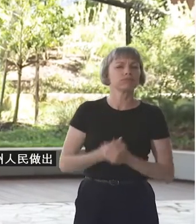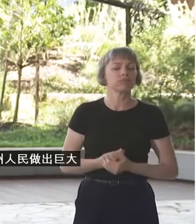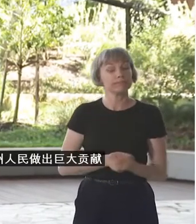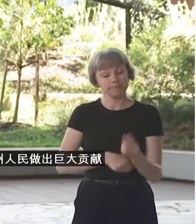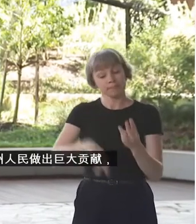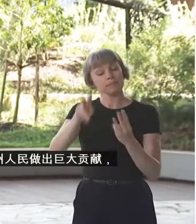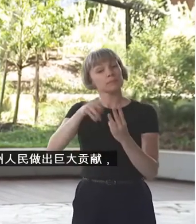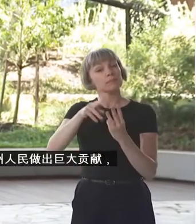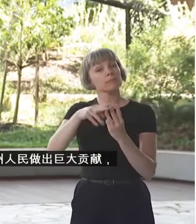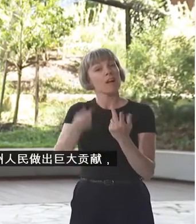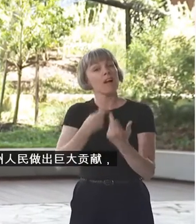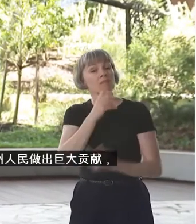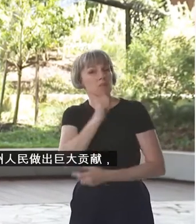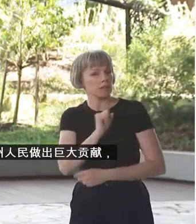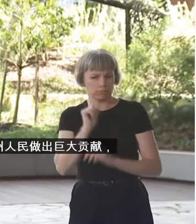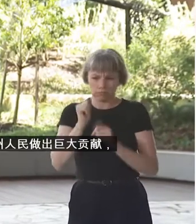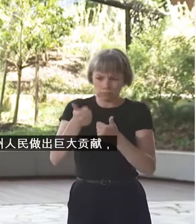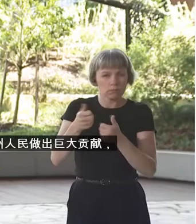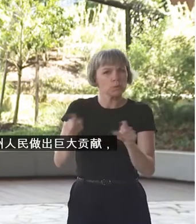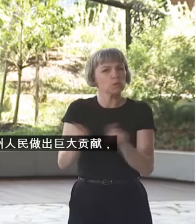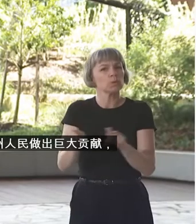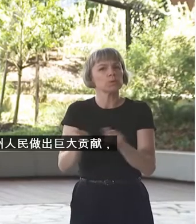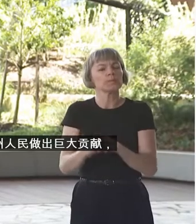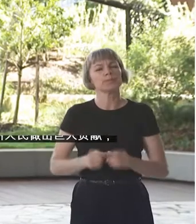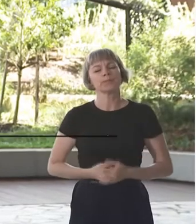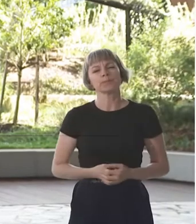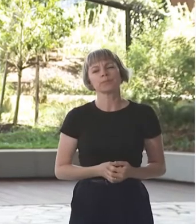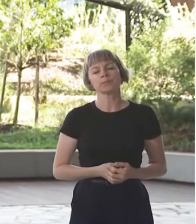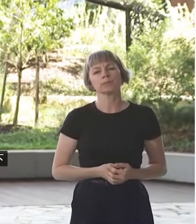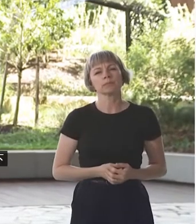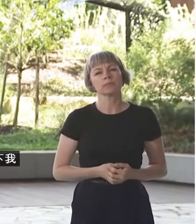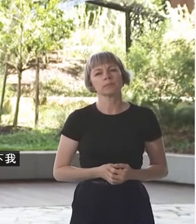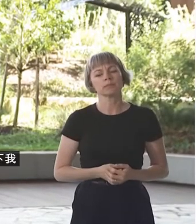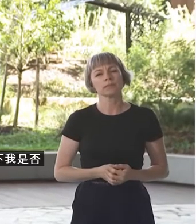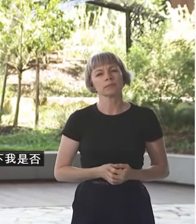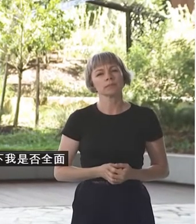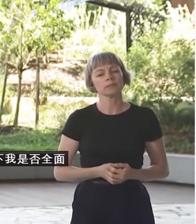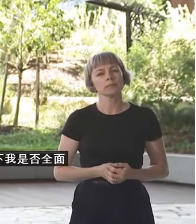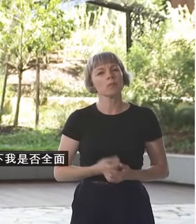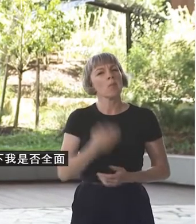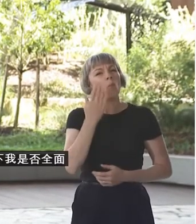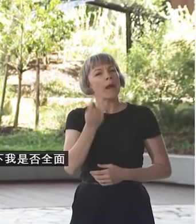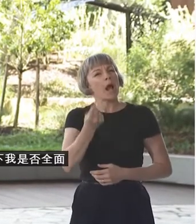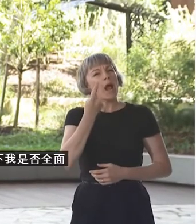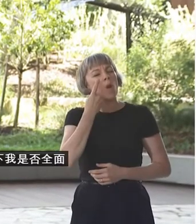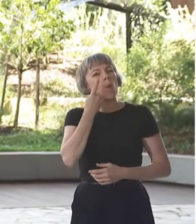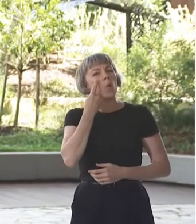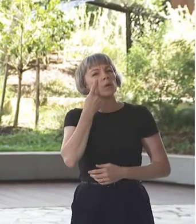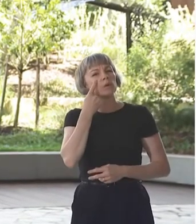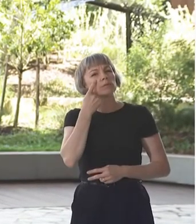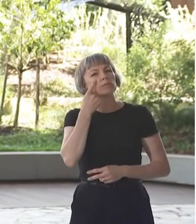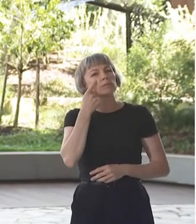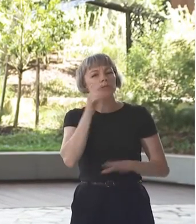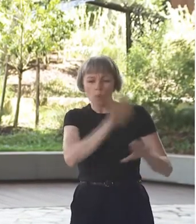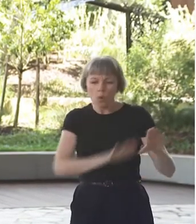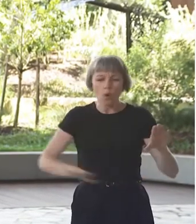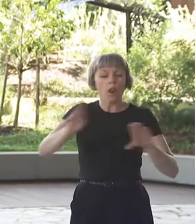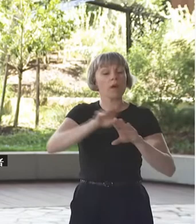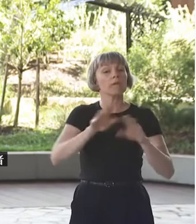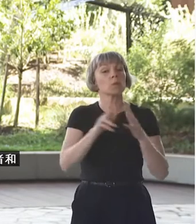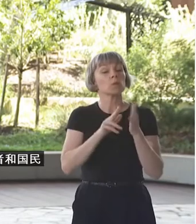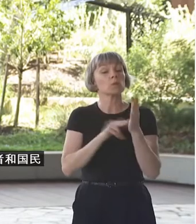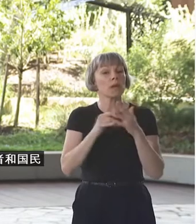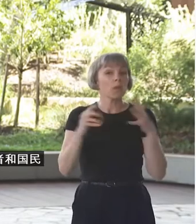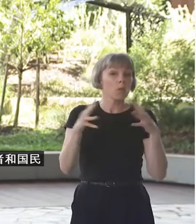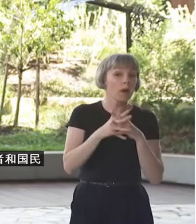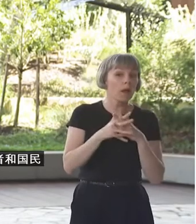the people of New South Wales. But if I look across the board in terms of the by-elections that are coming up